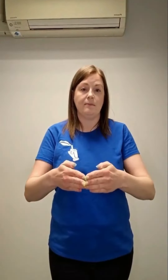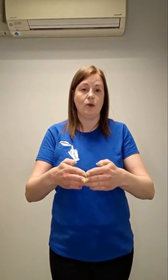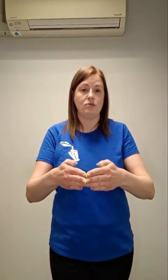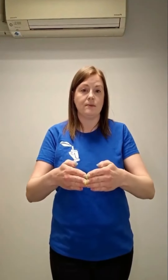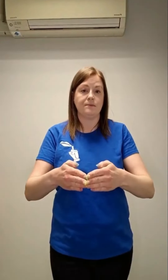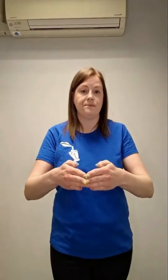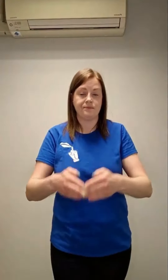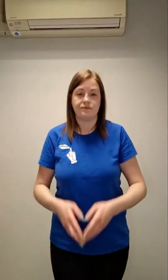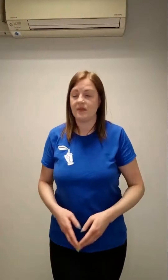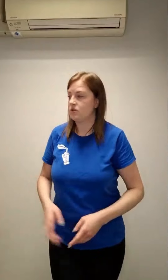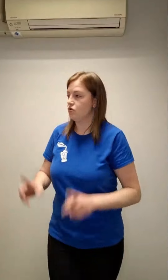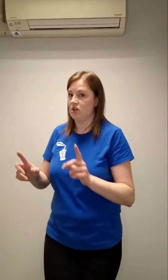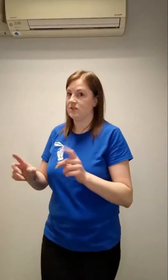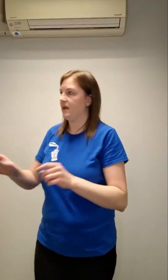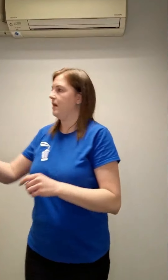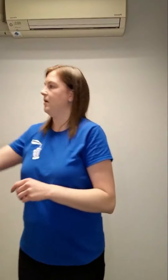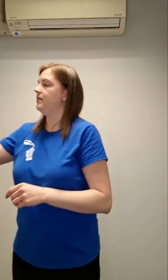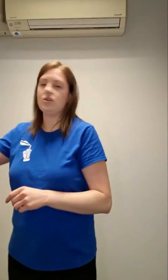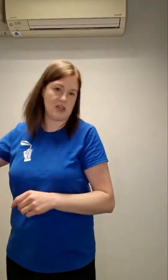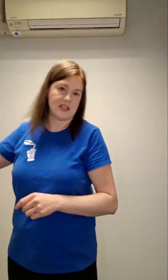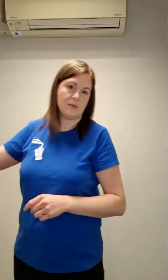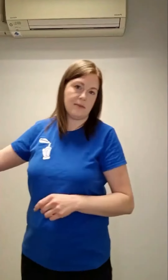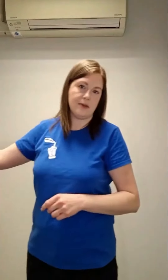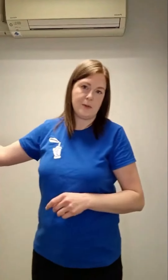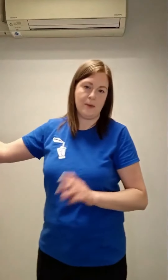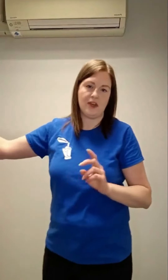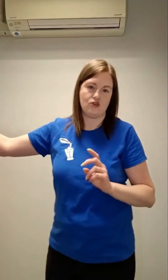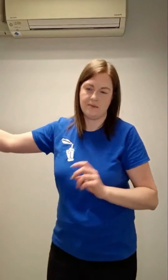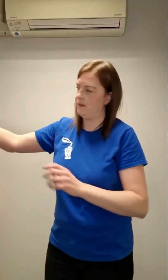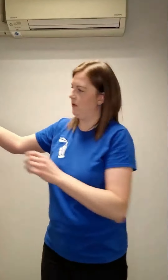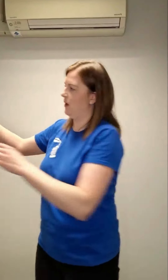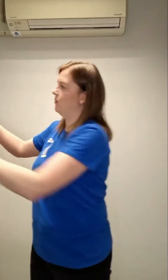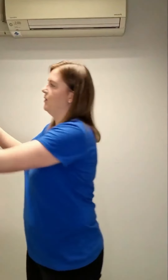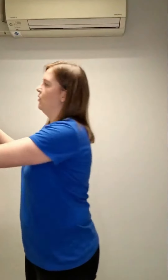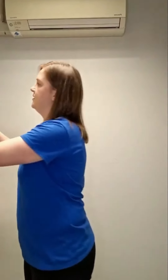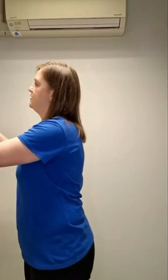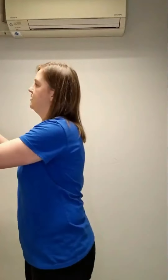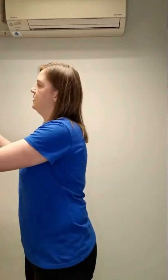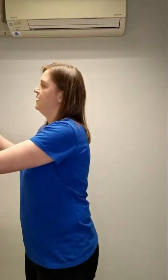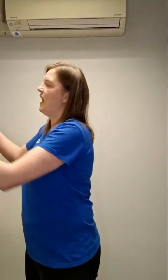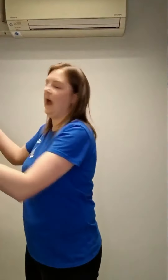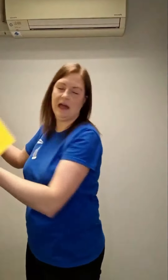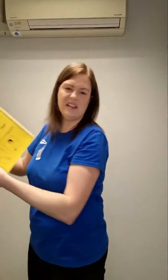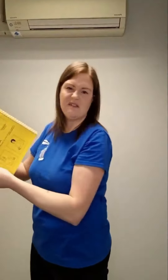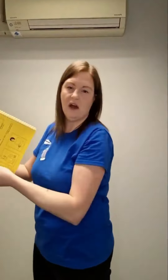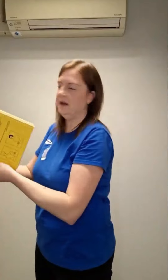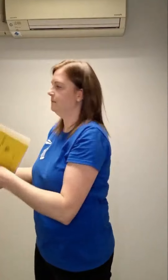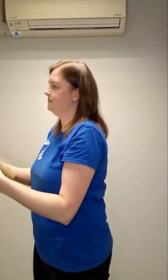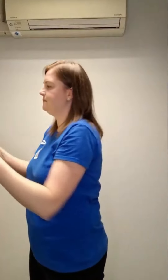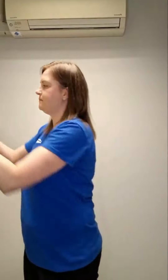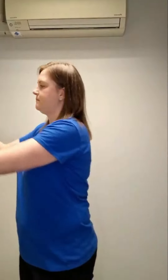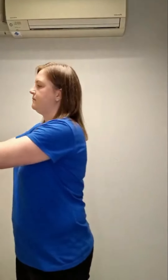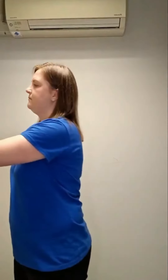boat. So just bear that in mind. That's the one that most people get tripped up on, I will be honest. And it's fine.